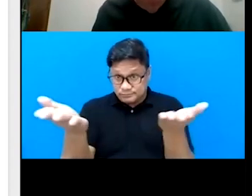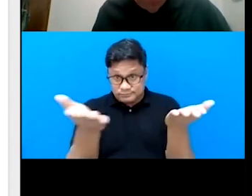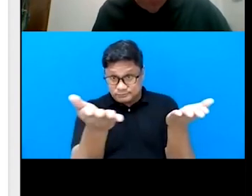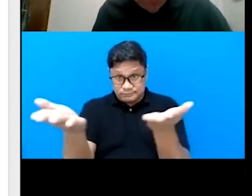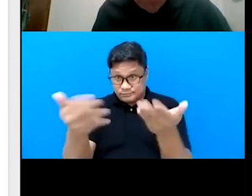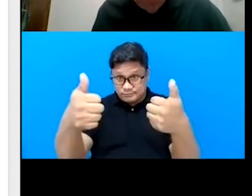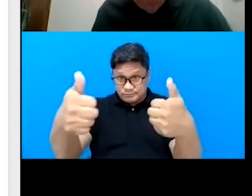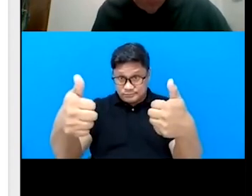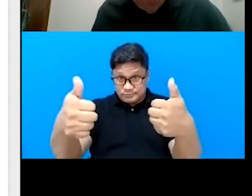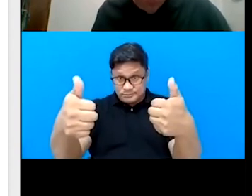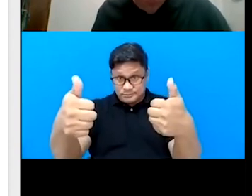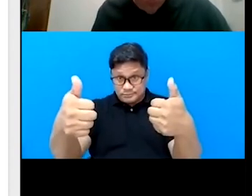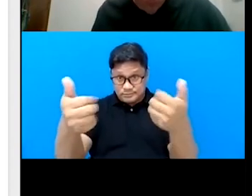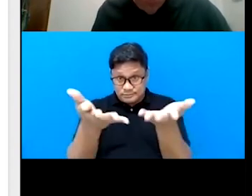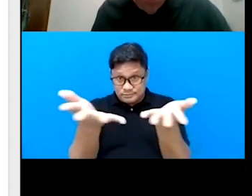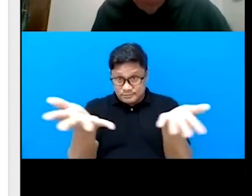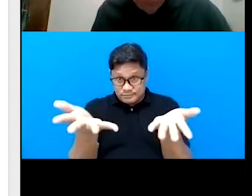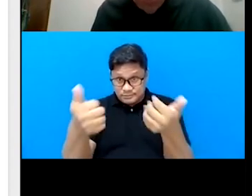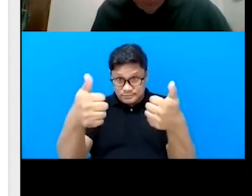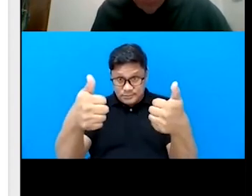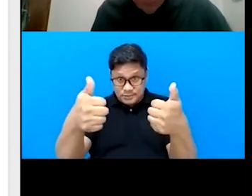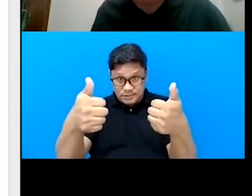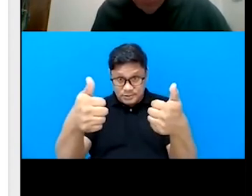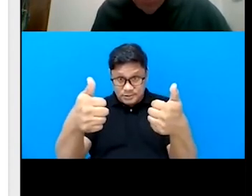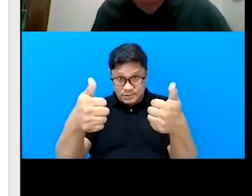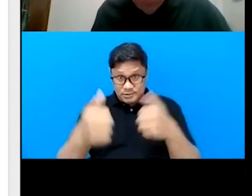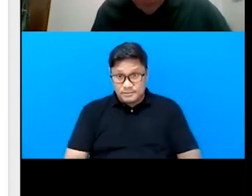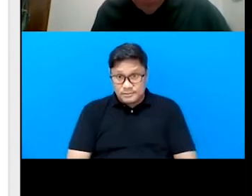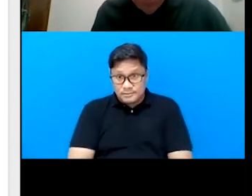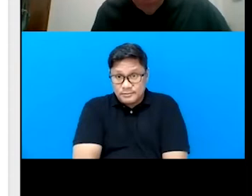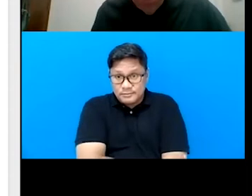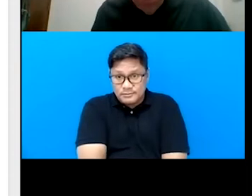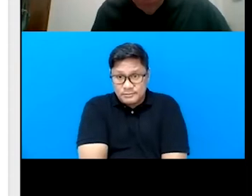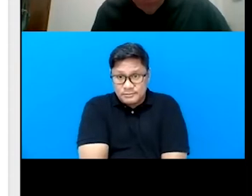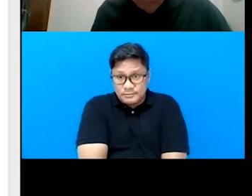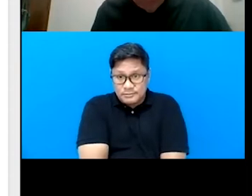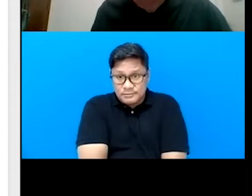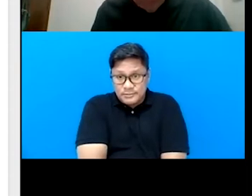Just wanted to confirm with the team. We're all good with this, okay?